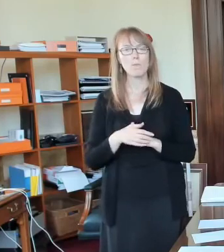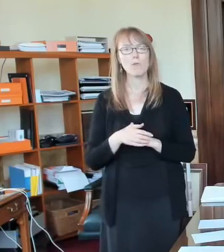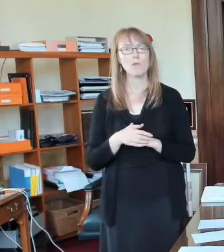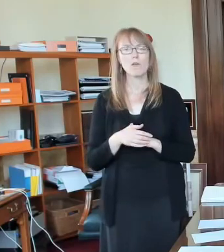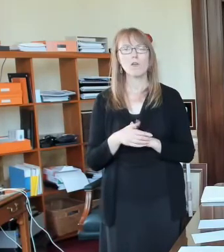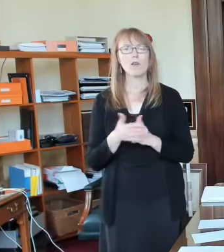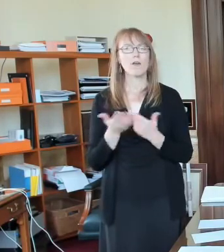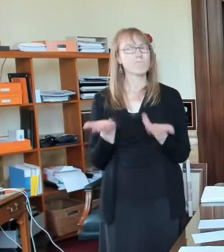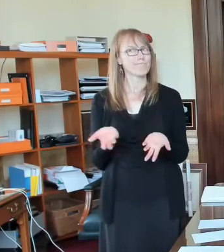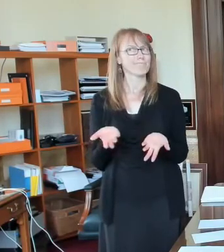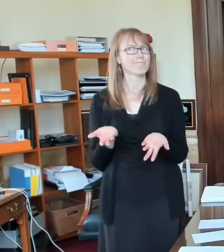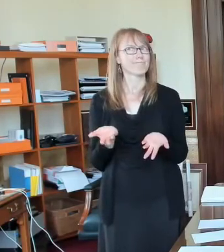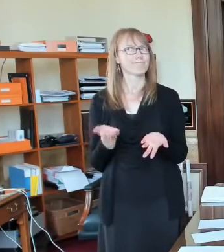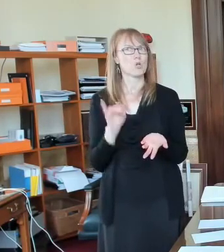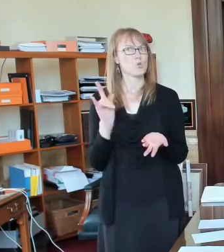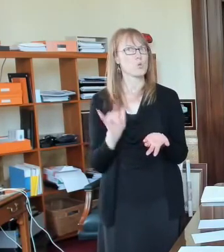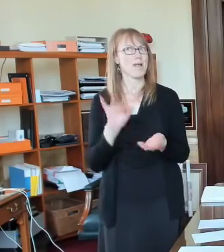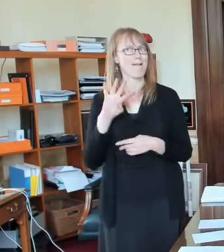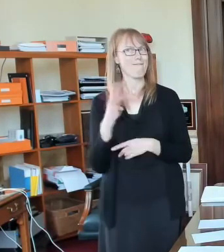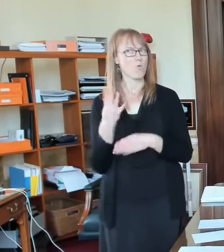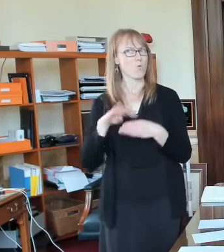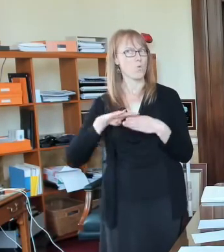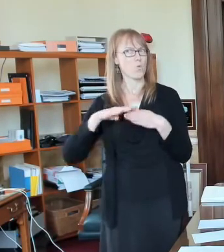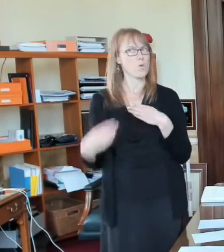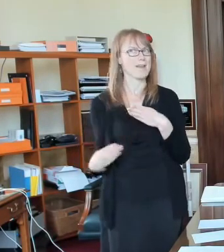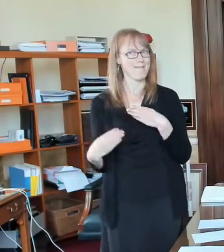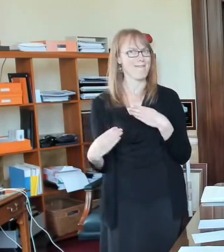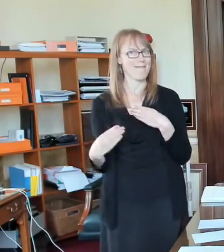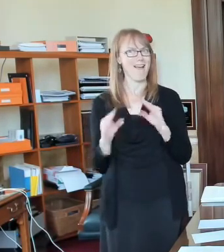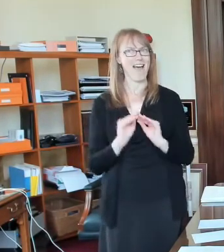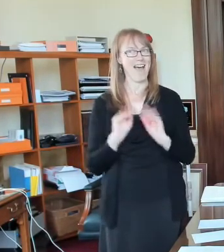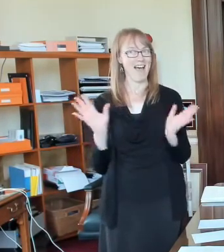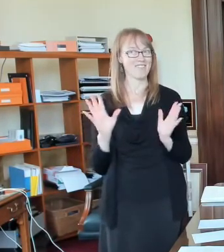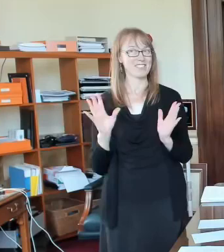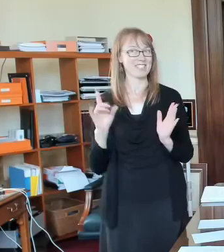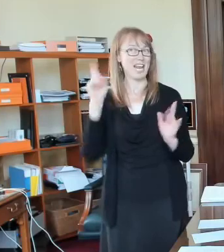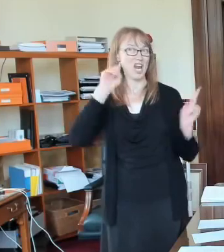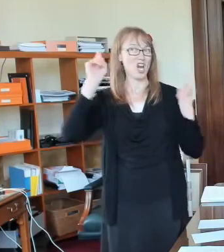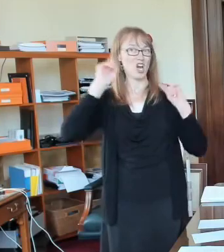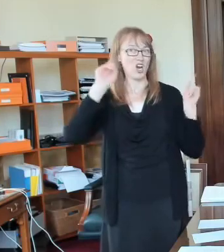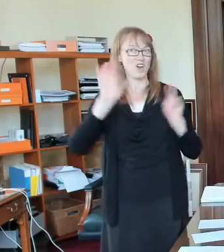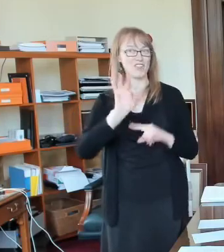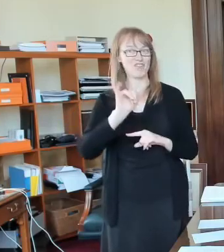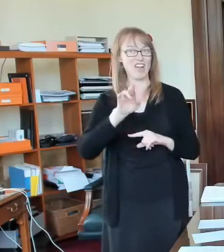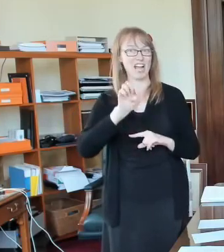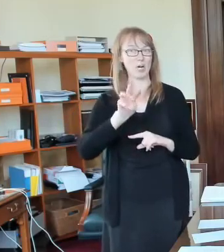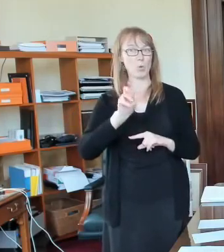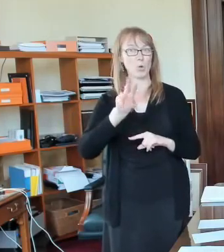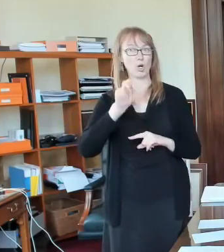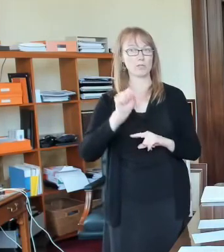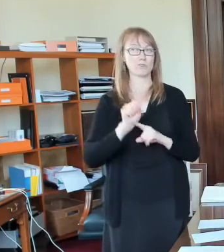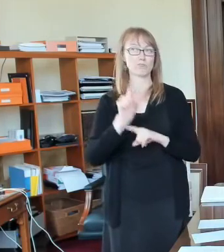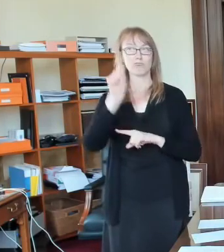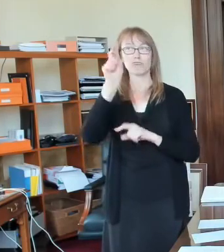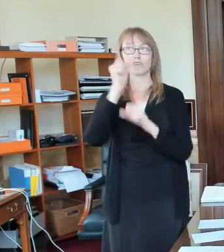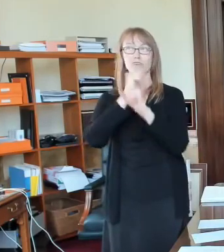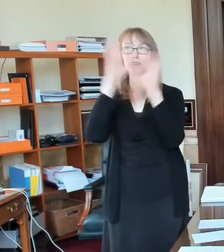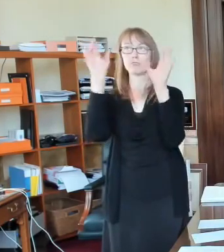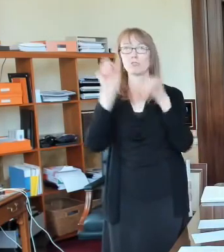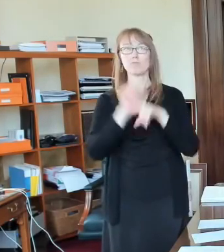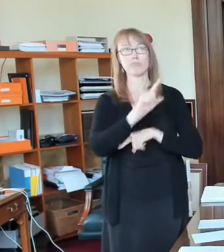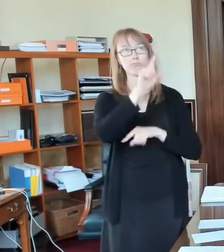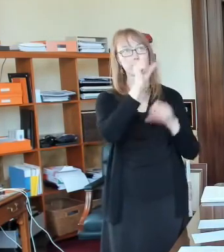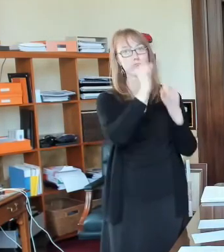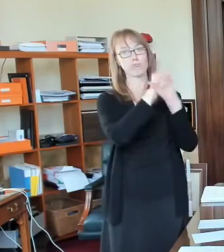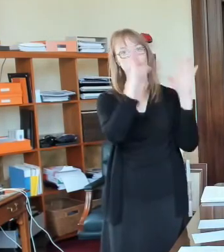July the 4th. There were clearly a lot all over the city. And if you know that if the city will be out to clean up some of